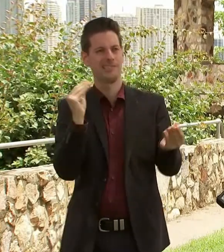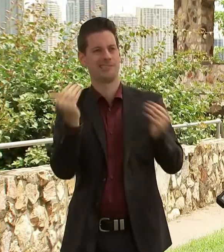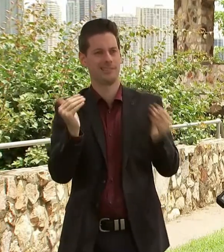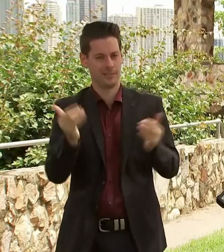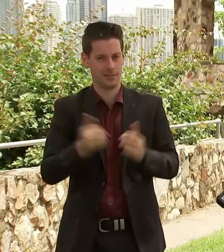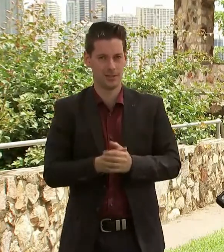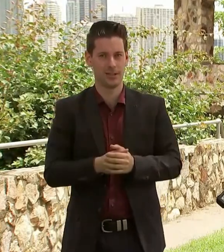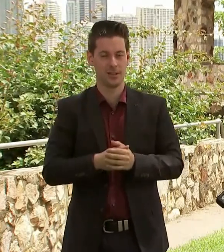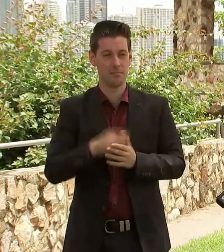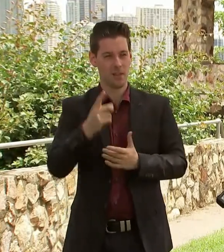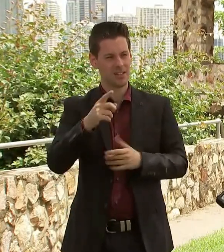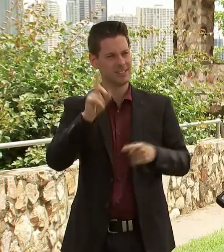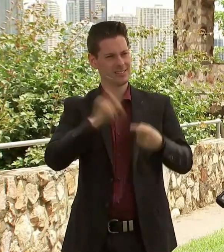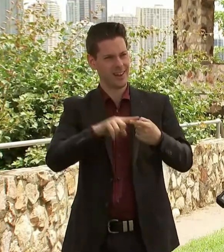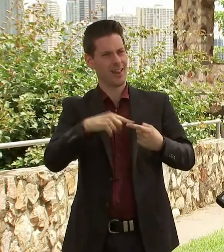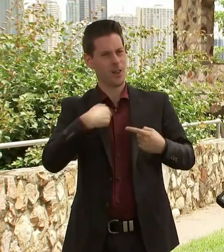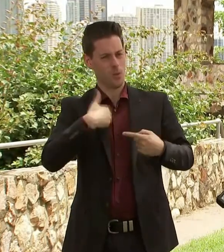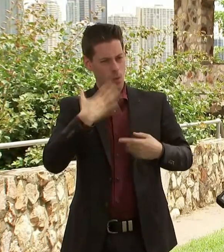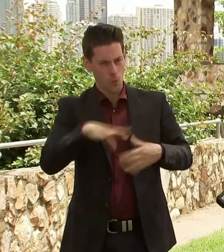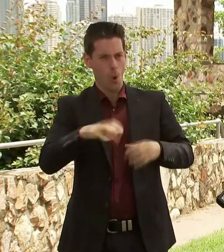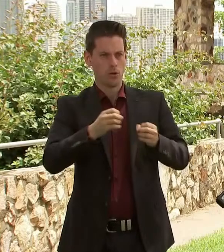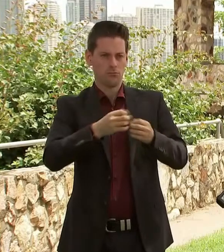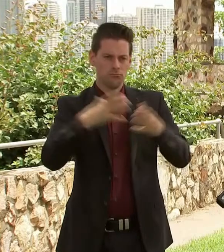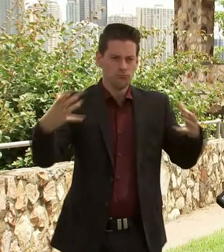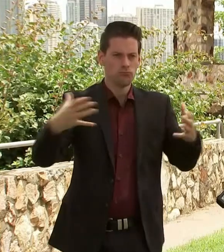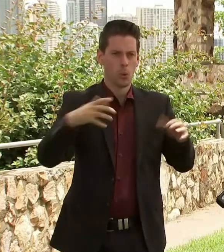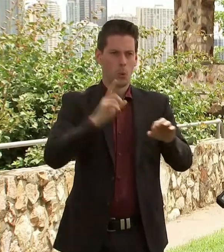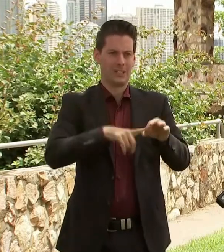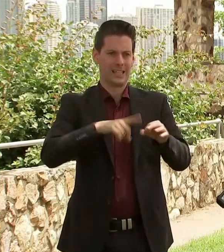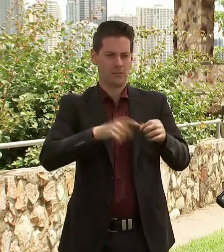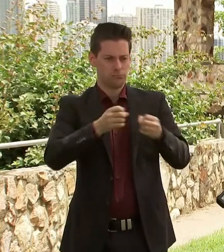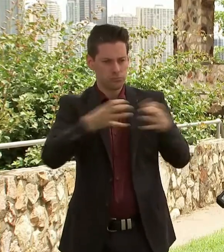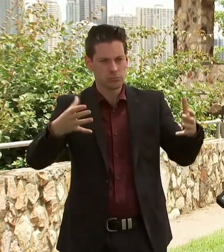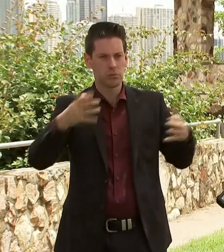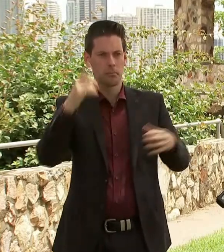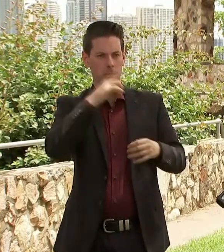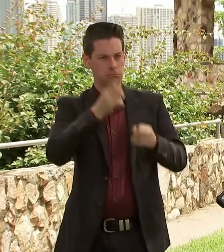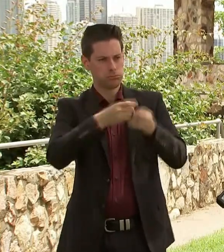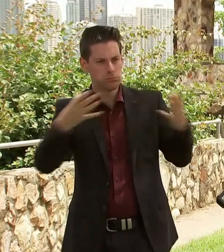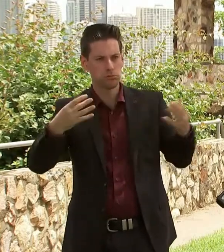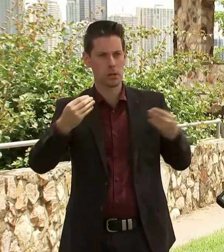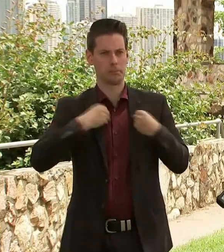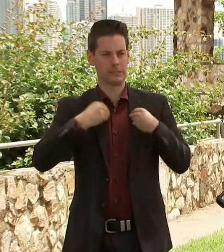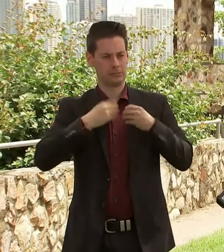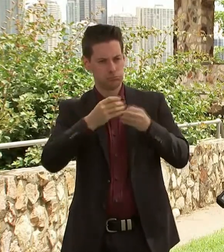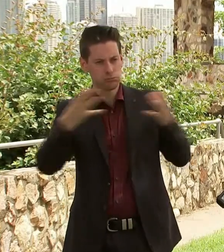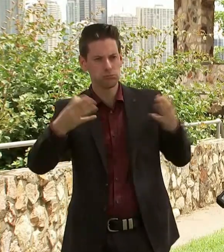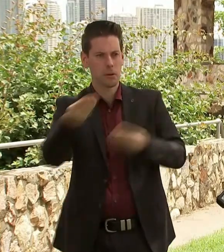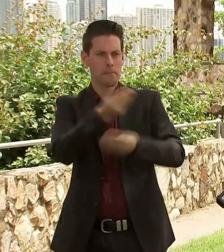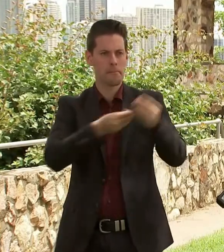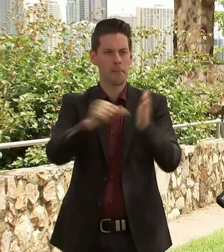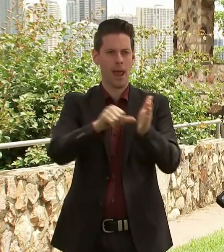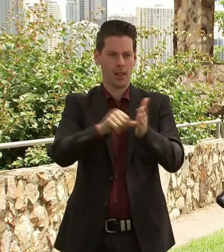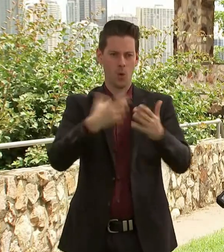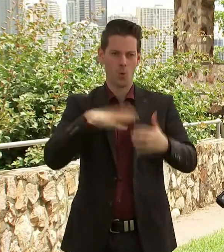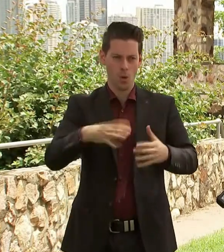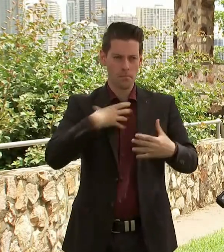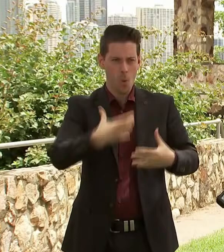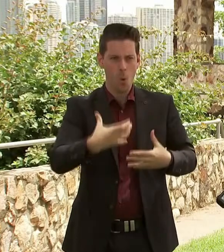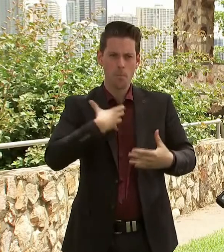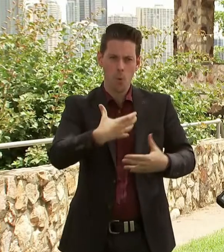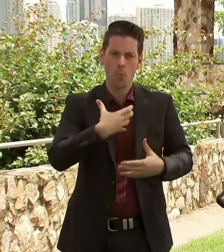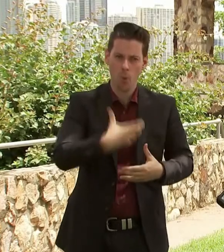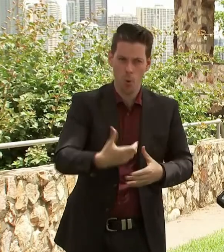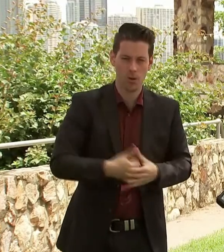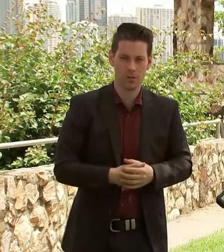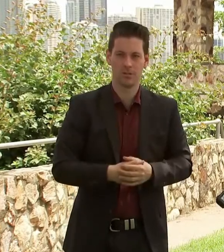day, we want a growing economy. That is good for jobs, it's good for economic activity, it's good for opportunities for Queenslanders. And so